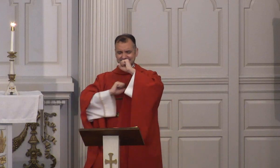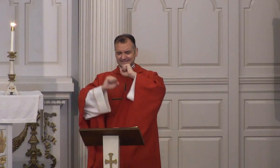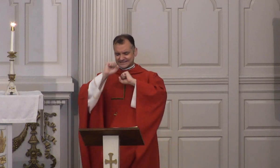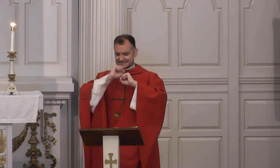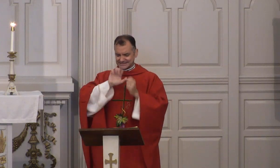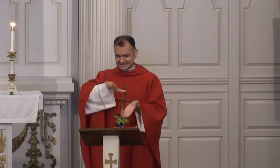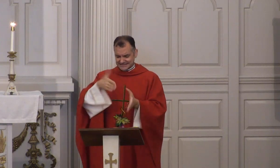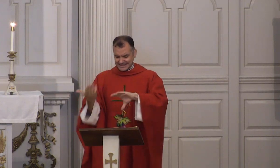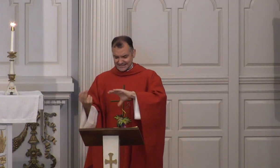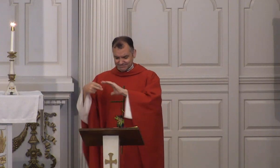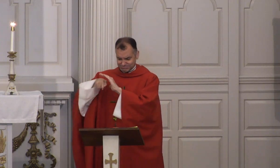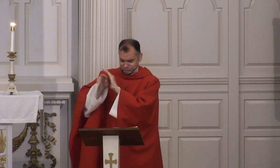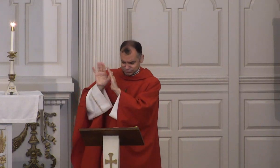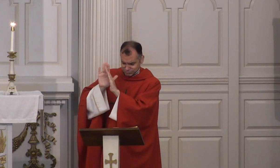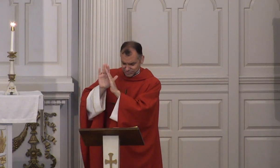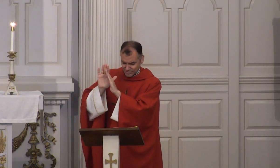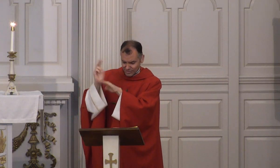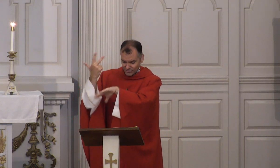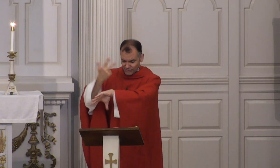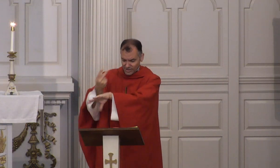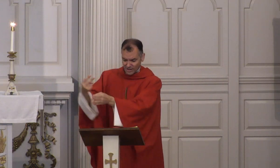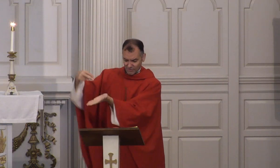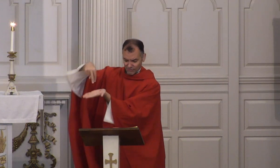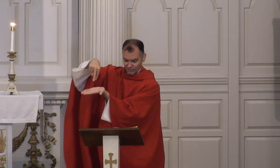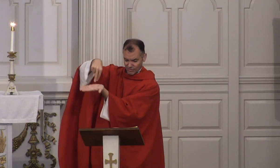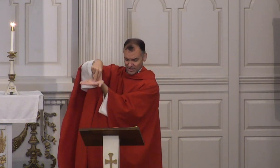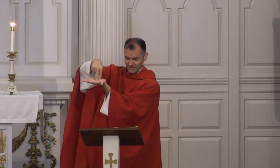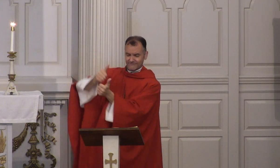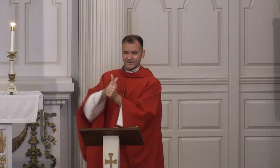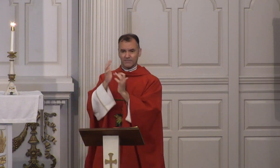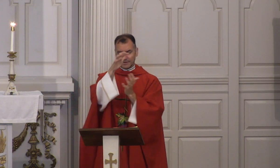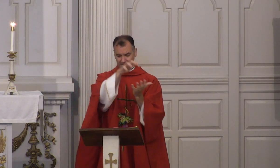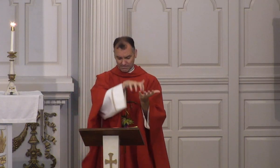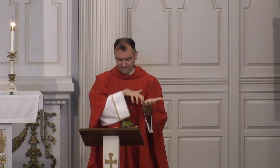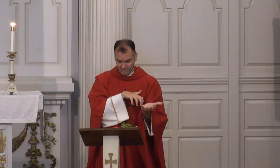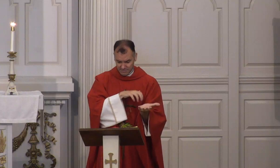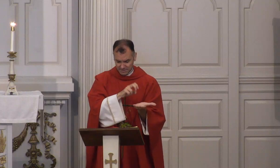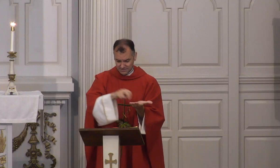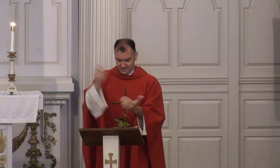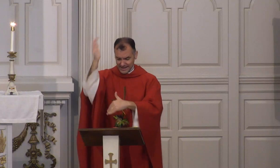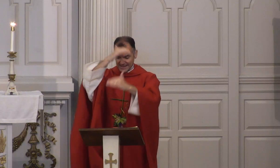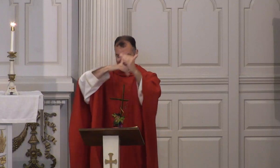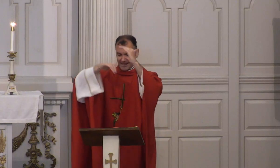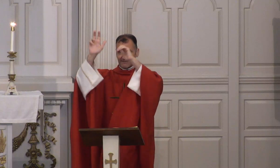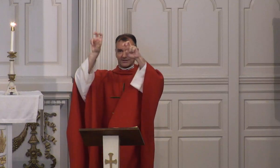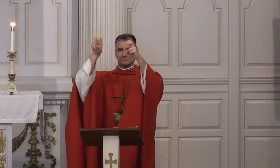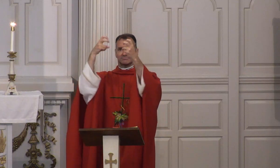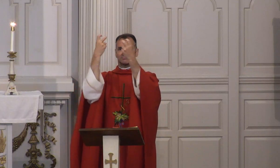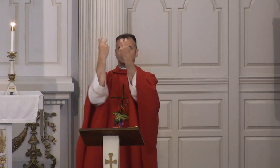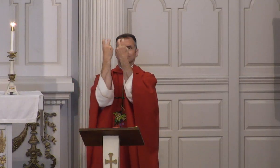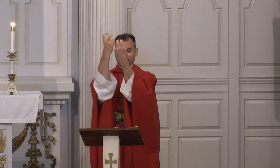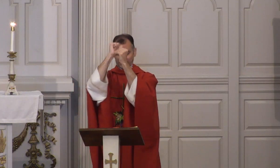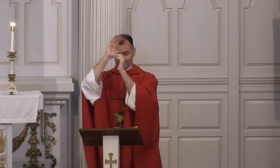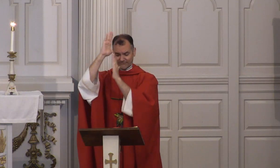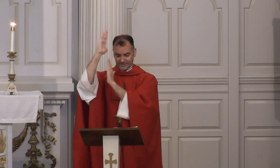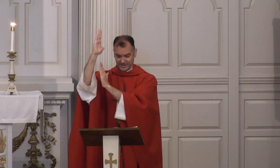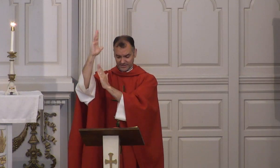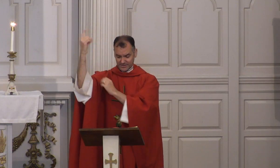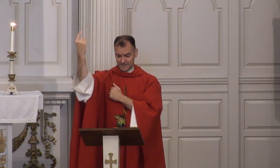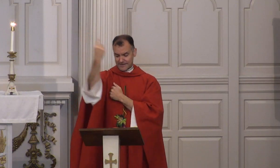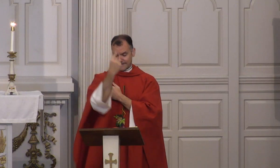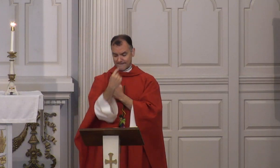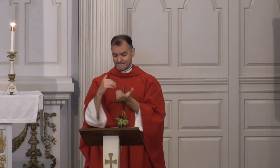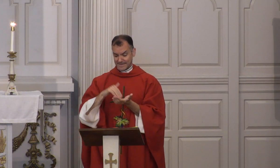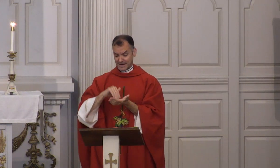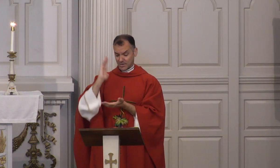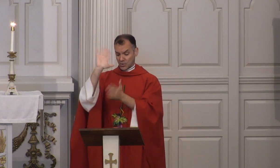crucified under Pontius Pilate. He suffered death and was buried, and rose again on the third day in accordance with